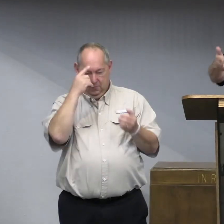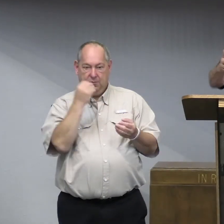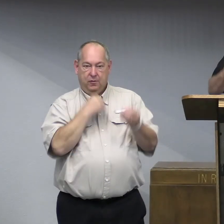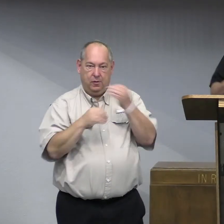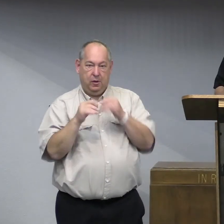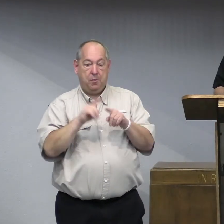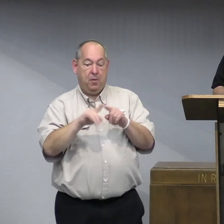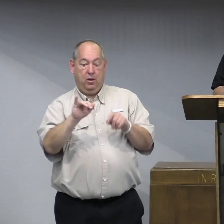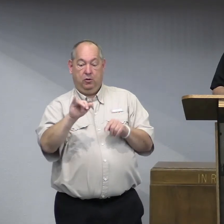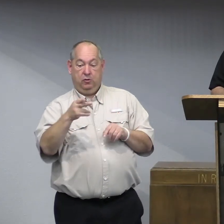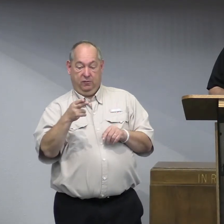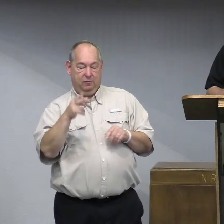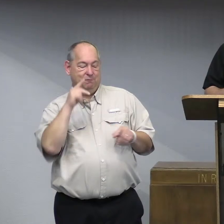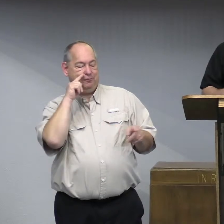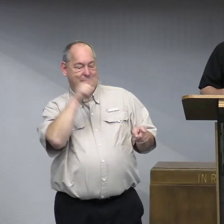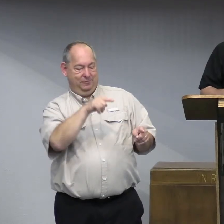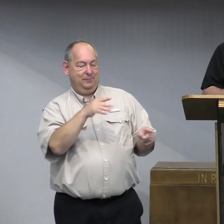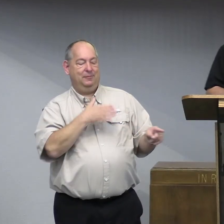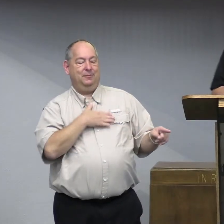Joseph recognizes them.